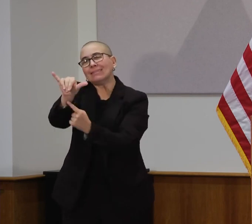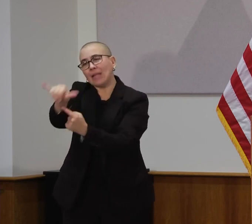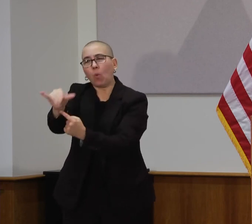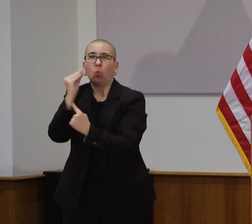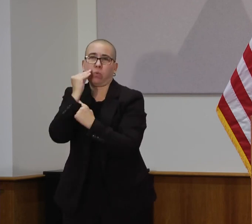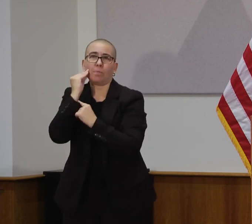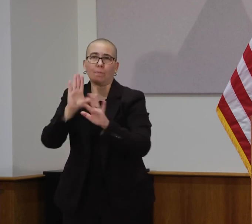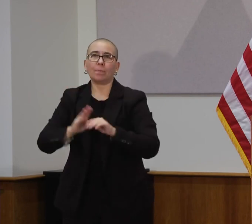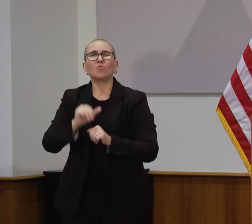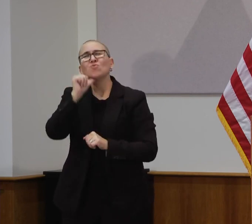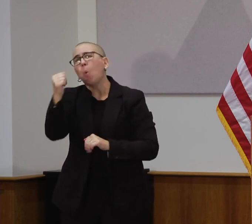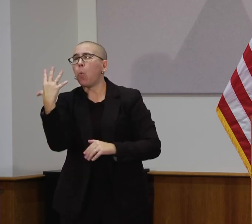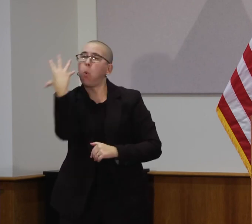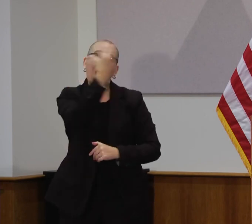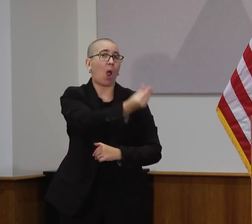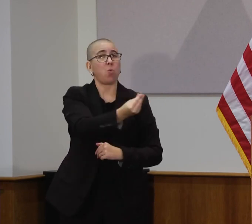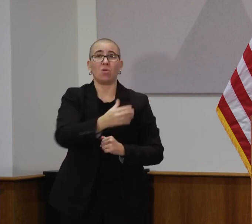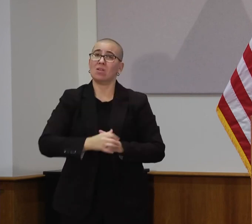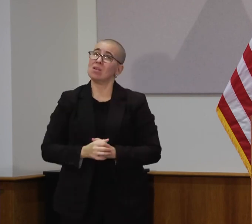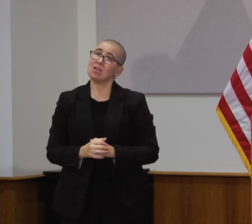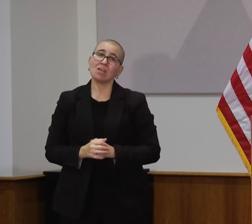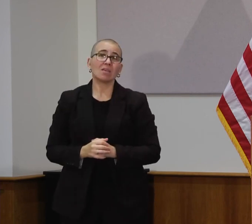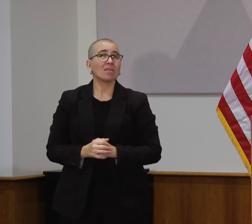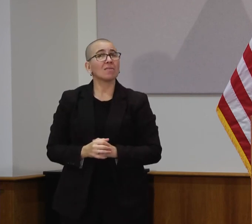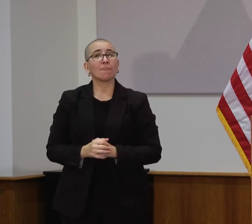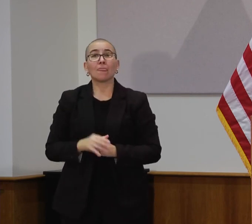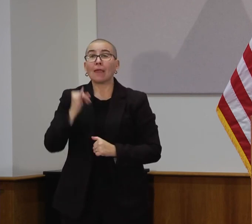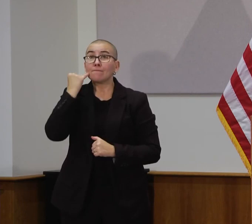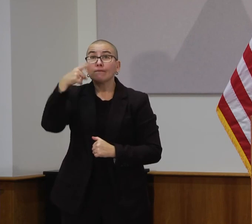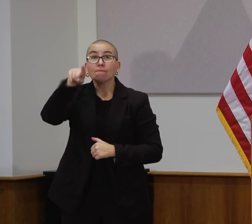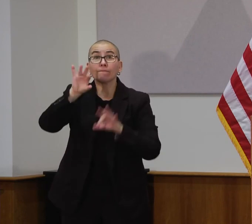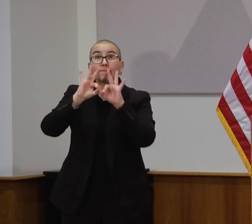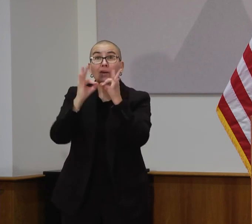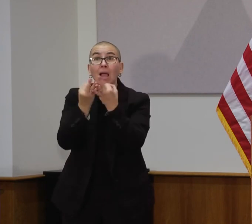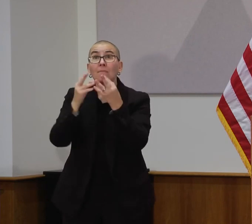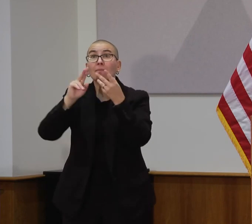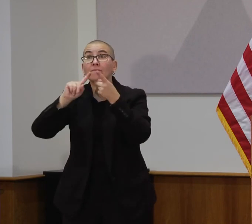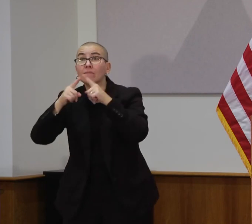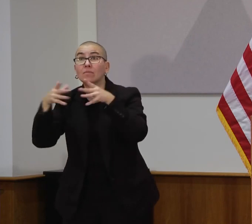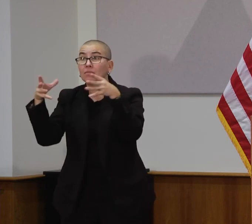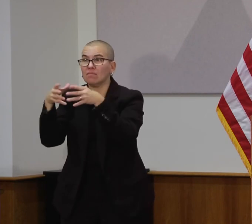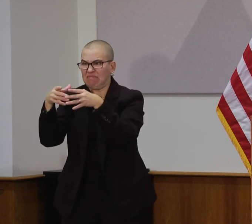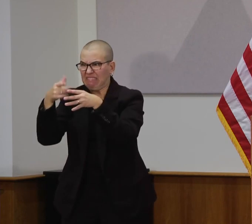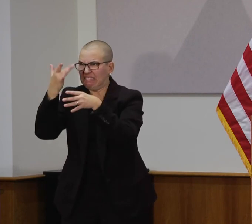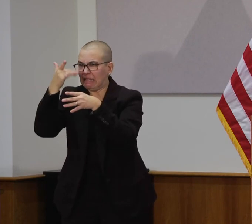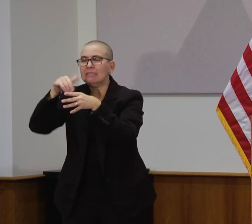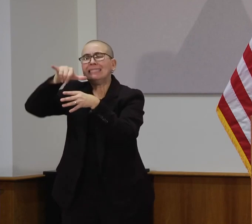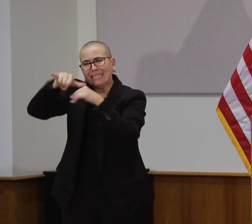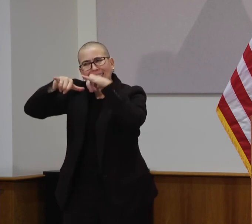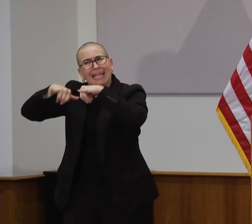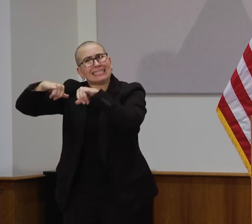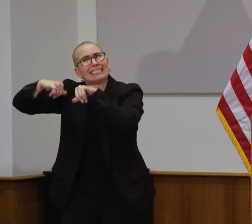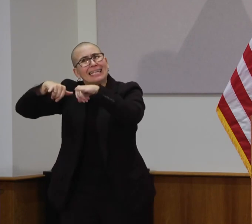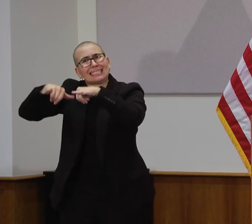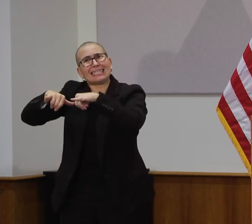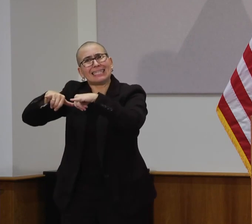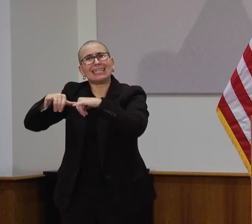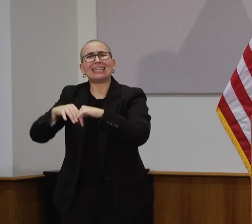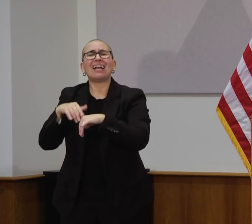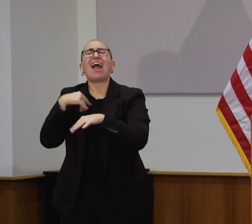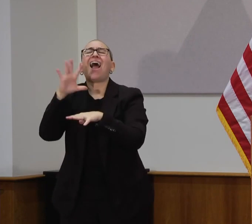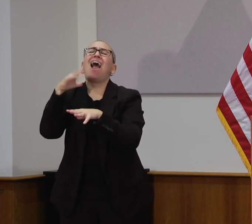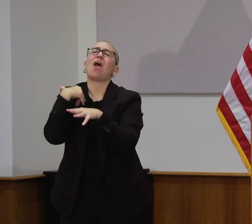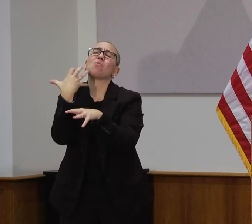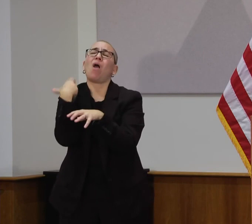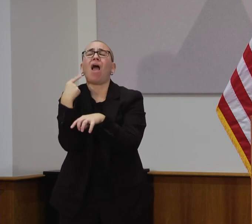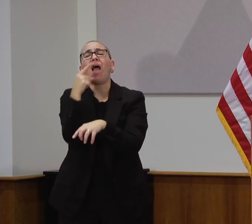Keep those that you live with home too. Your ability to sip a beer at a party with friends is not more important than